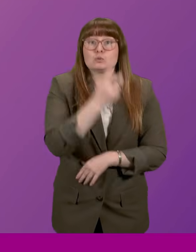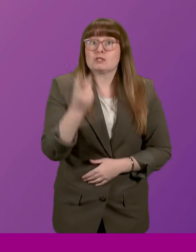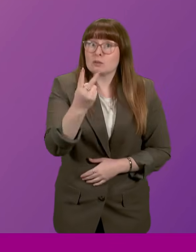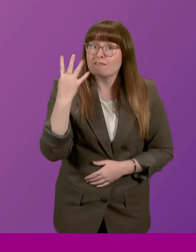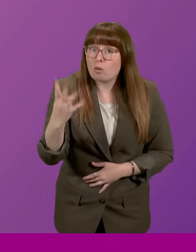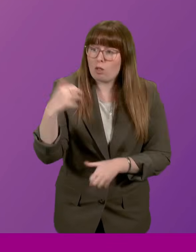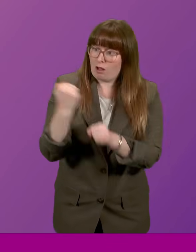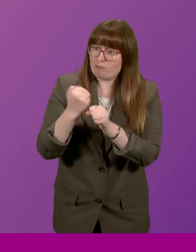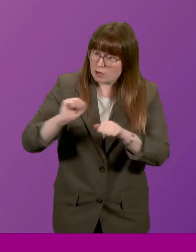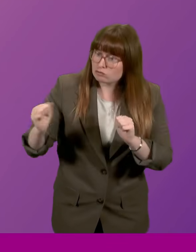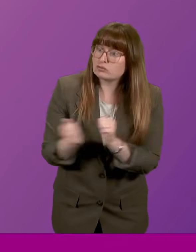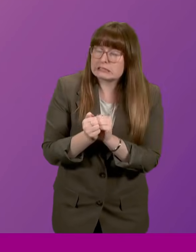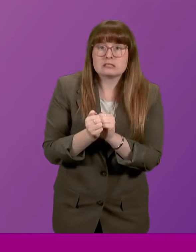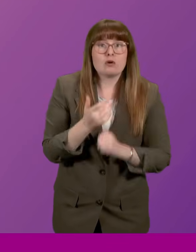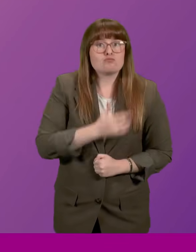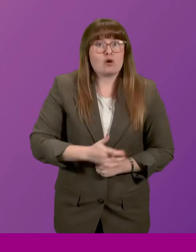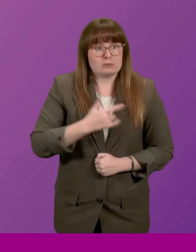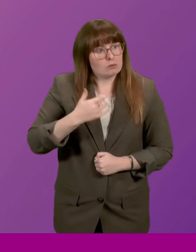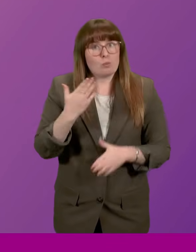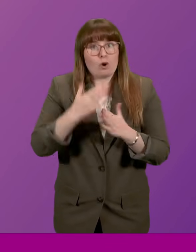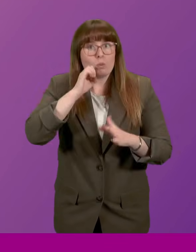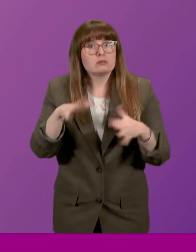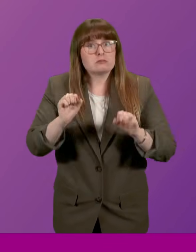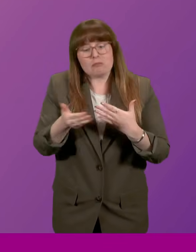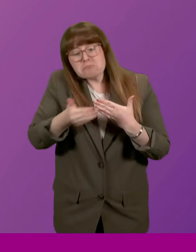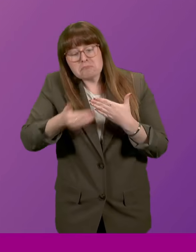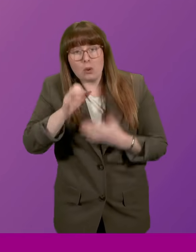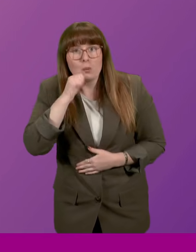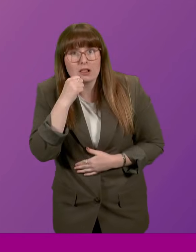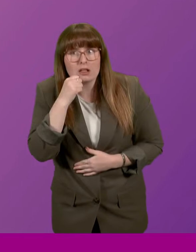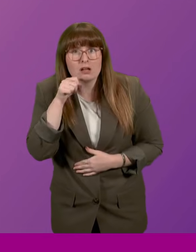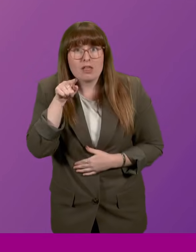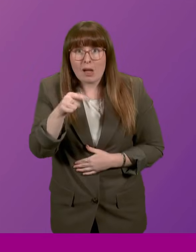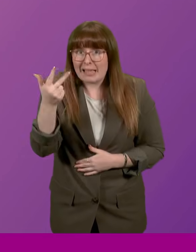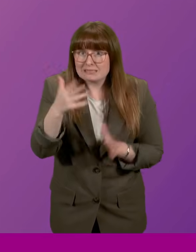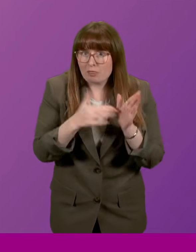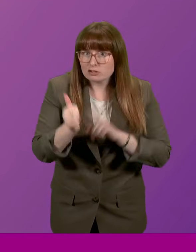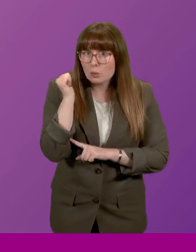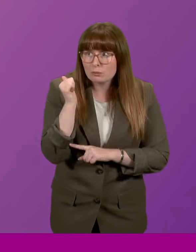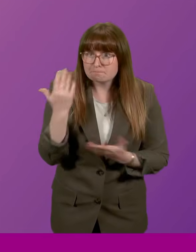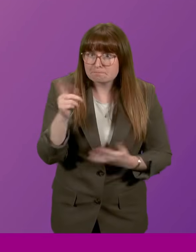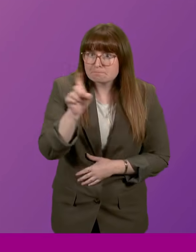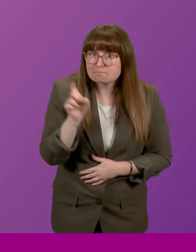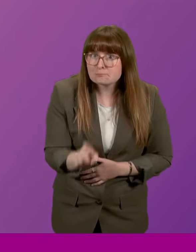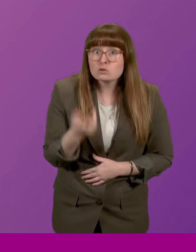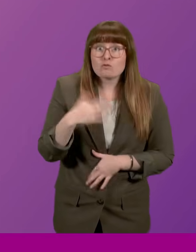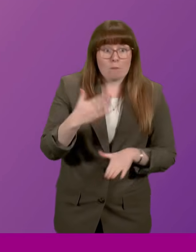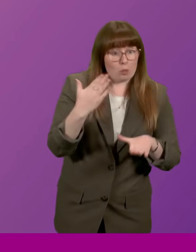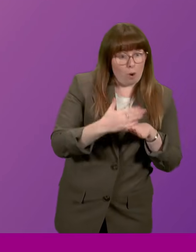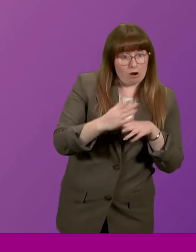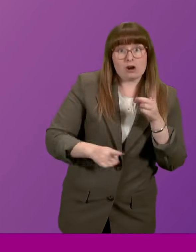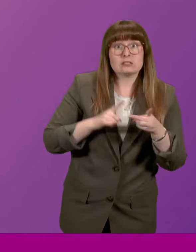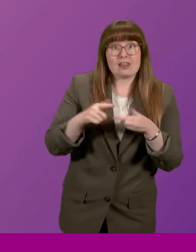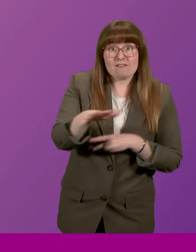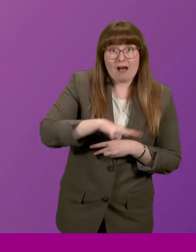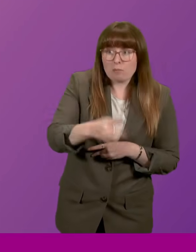the government agreed, promising that work would commence within months. That was 18 months ago. So on behalf of the workers and their families who